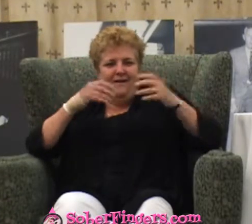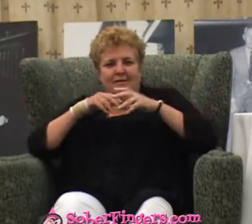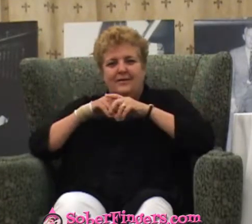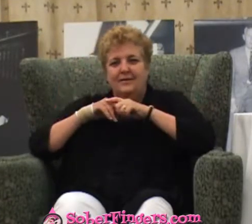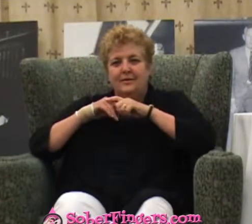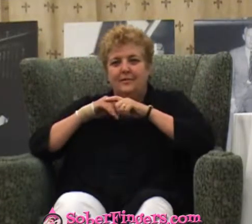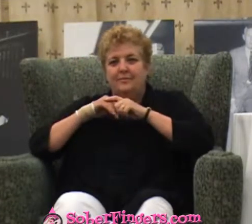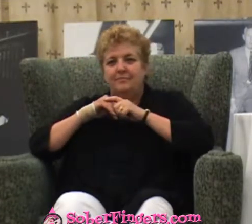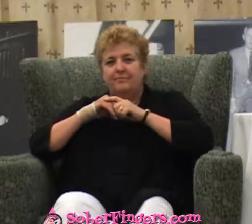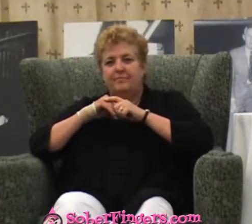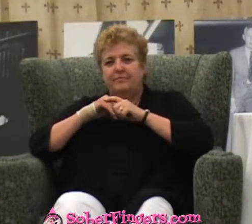It's awful.